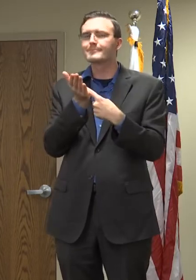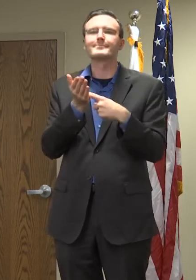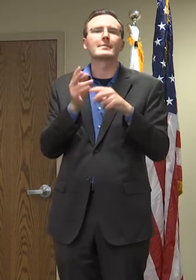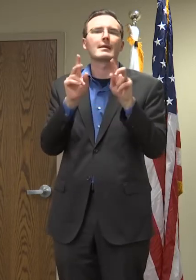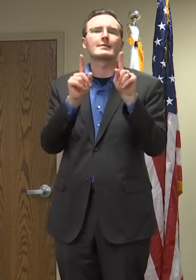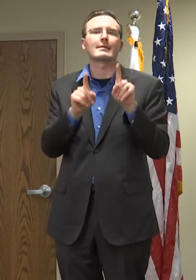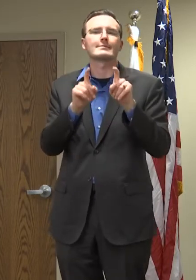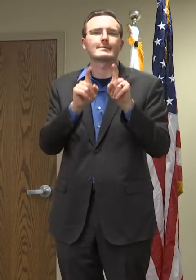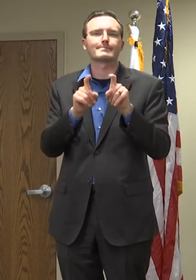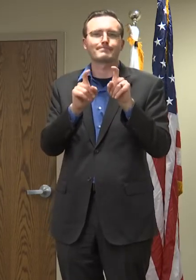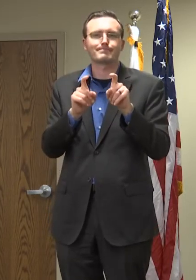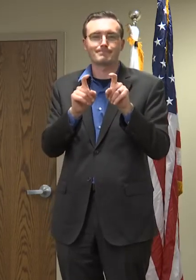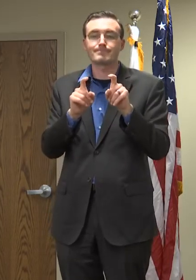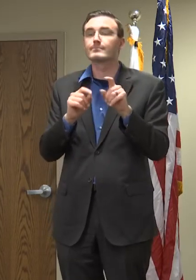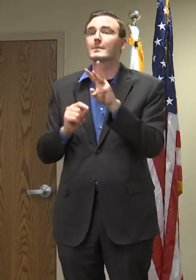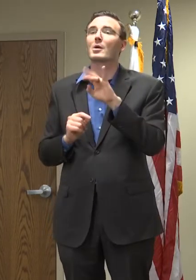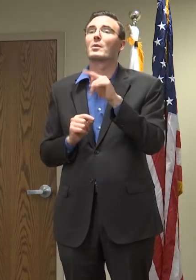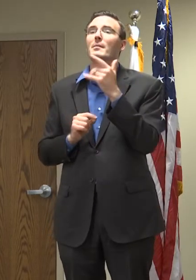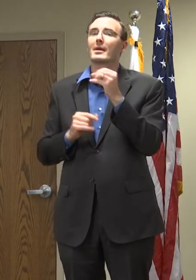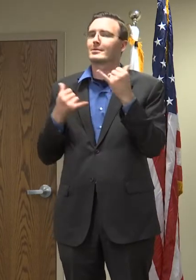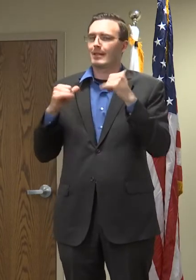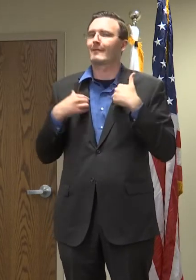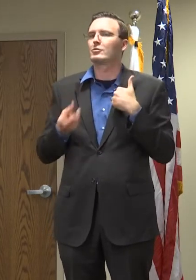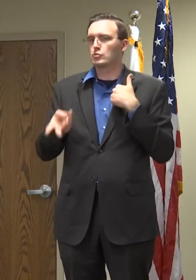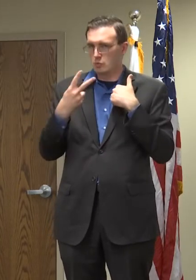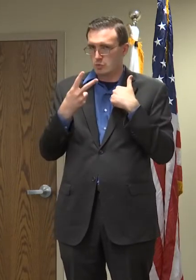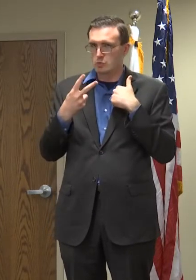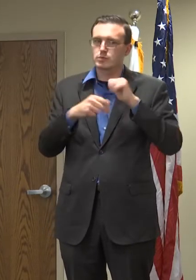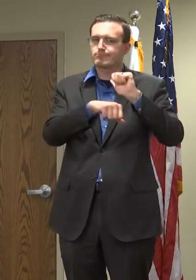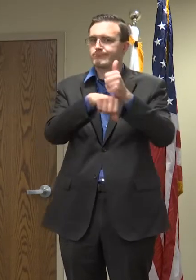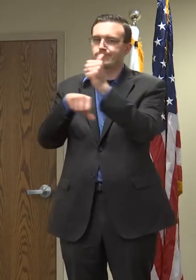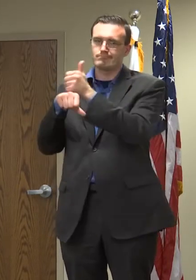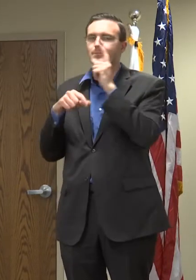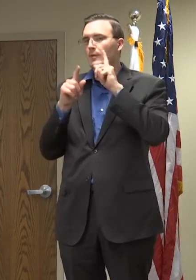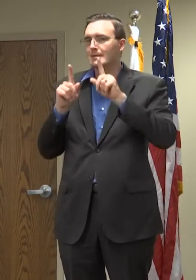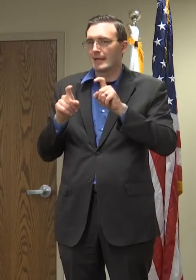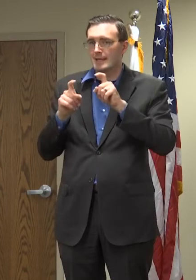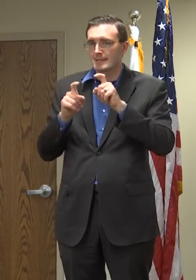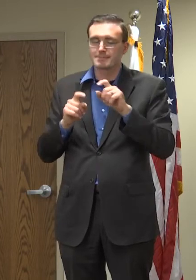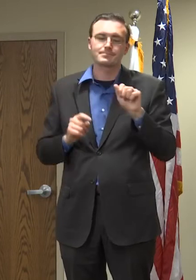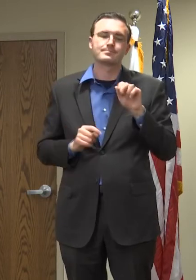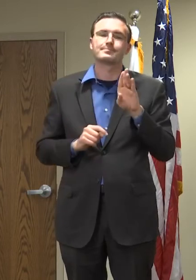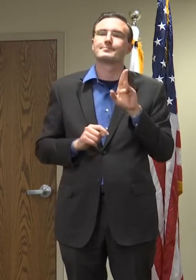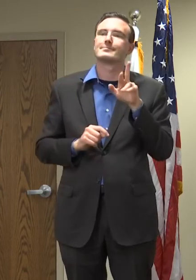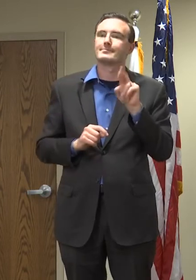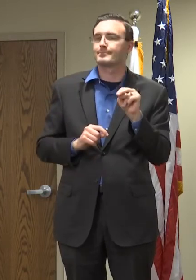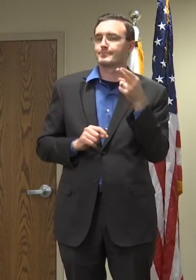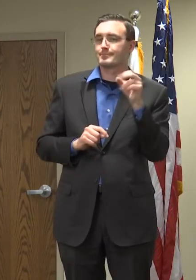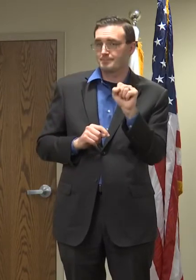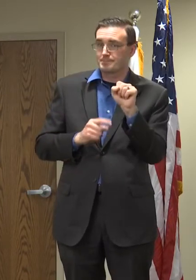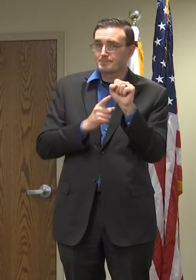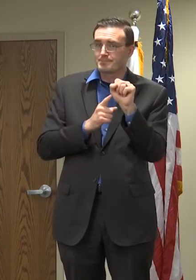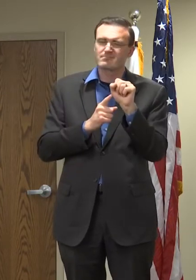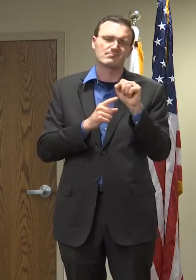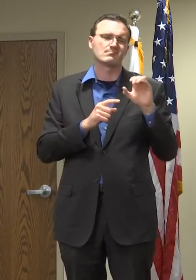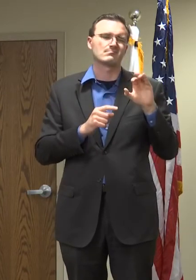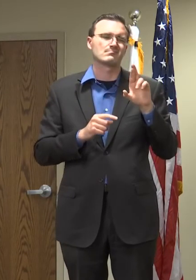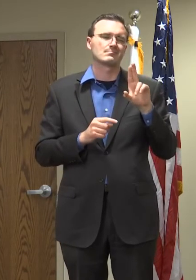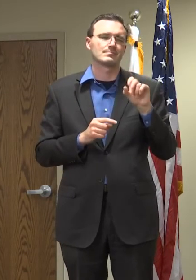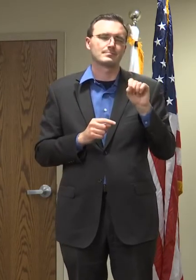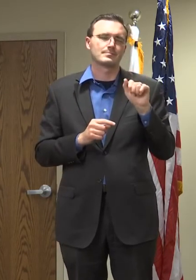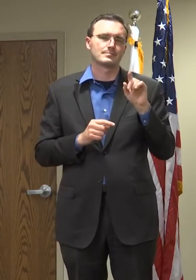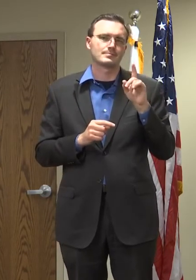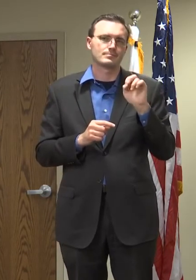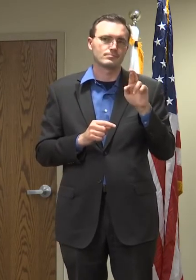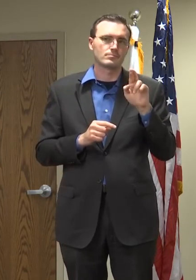has 2 community-based testing sites. Auburn, operated by Crusader Community Health, and they plan to continue to operate, but they are making plans